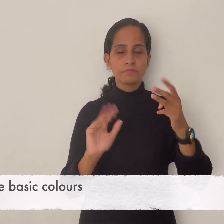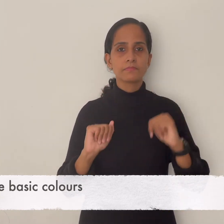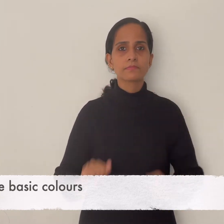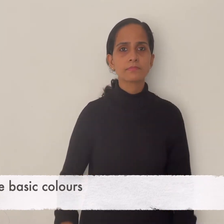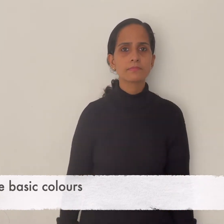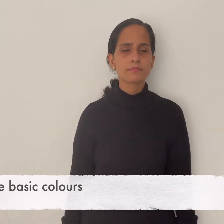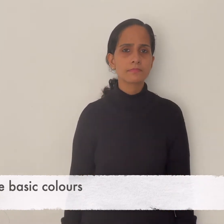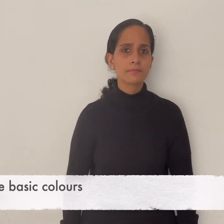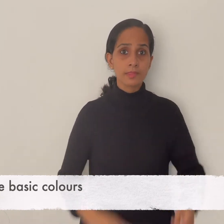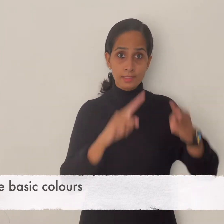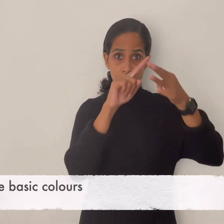They are